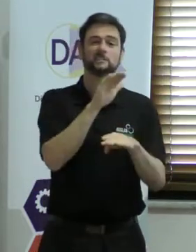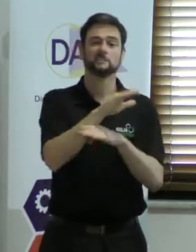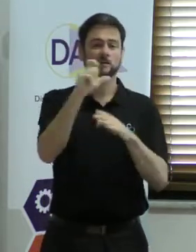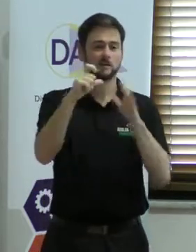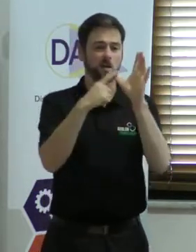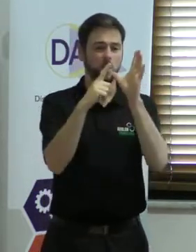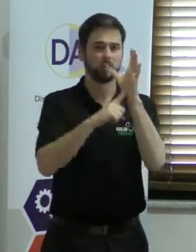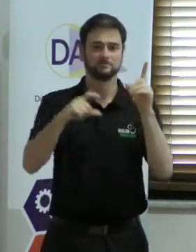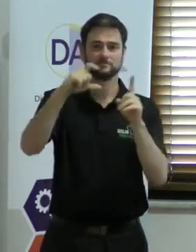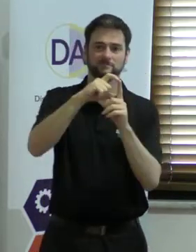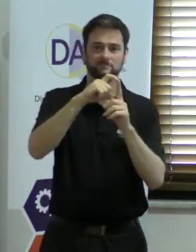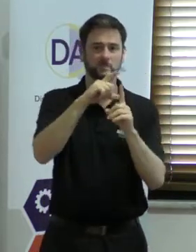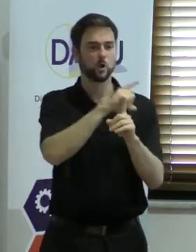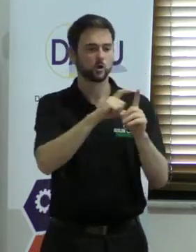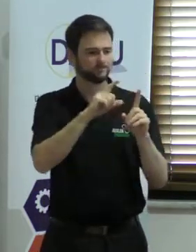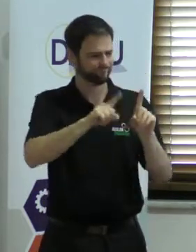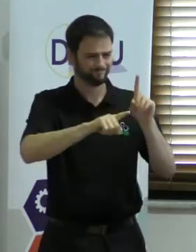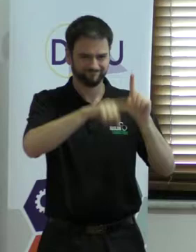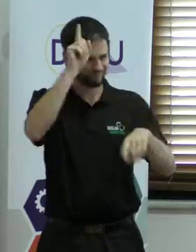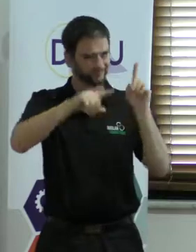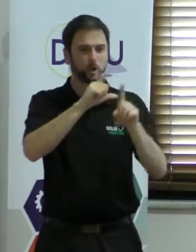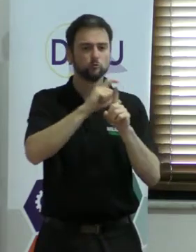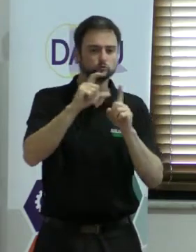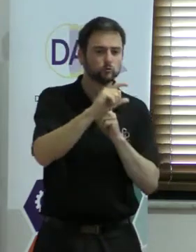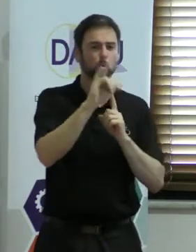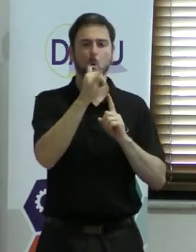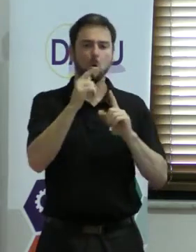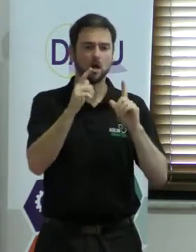background. There needs to be more support